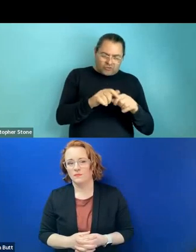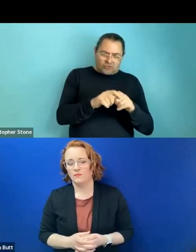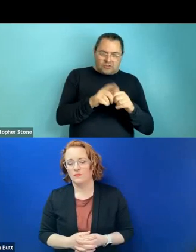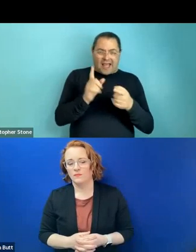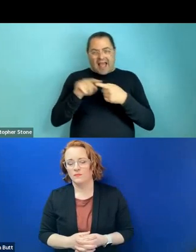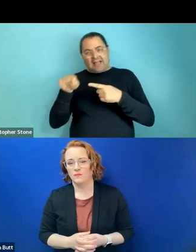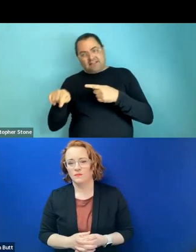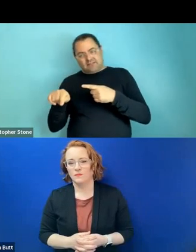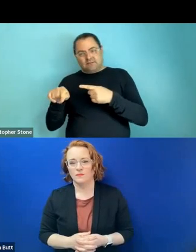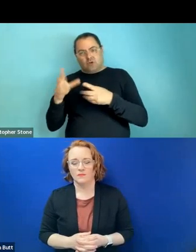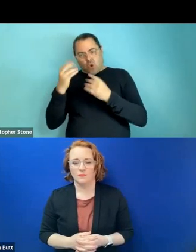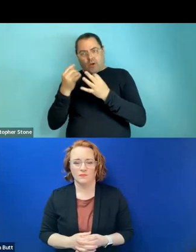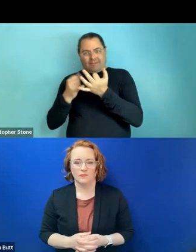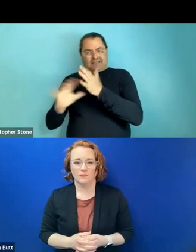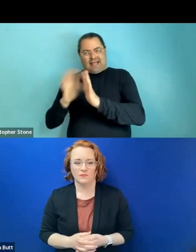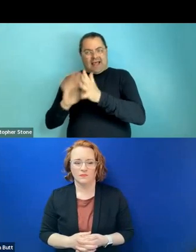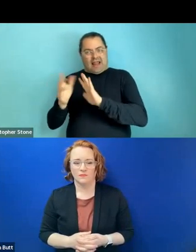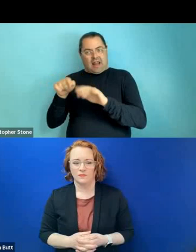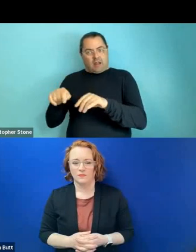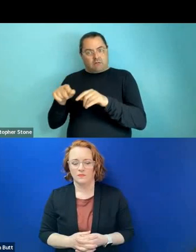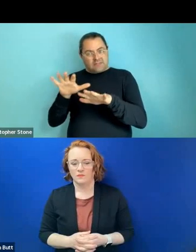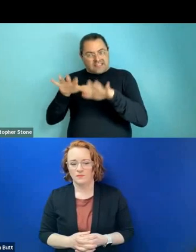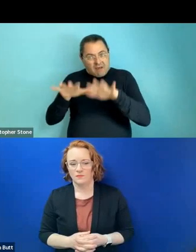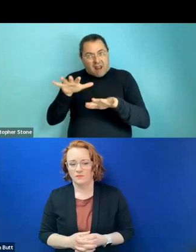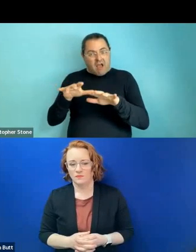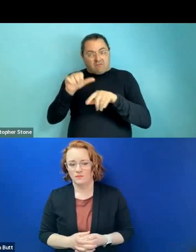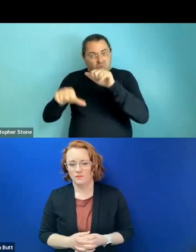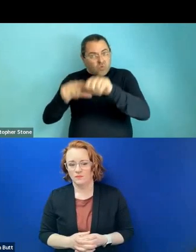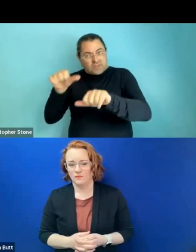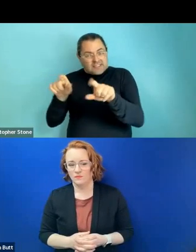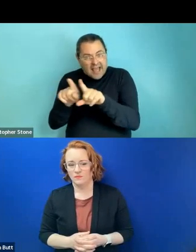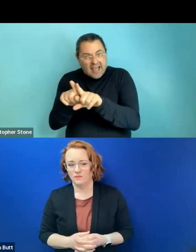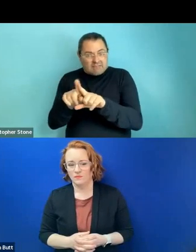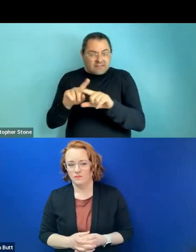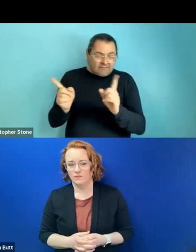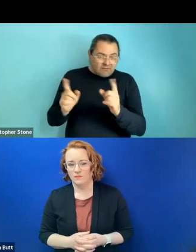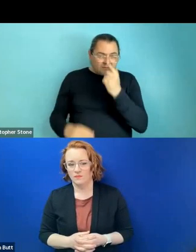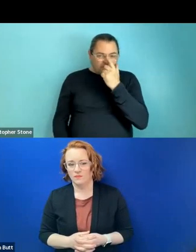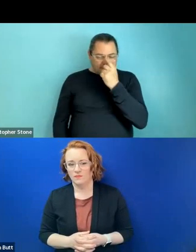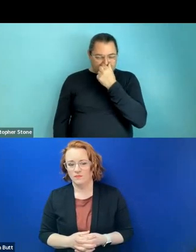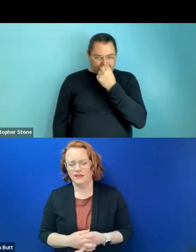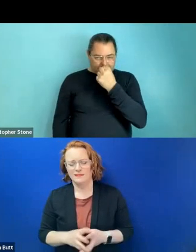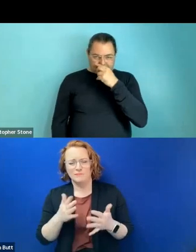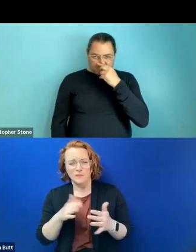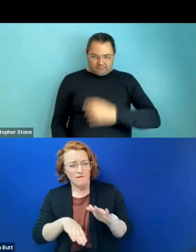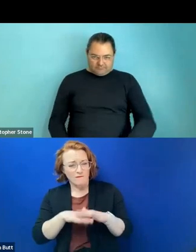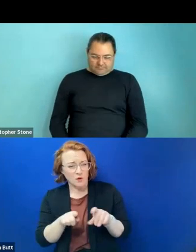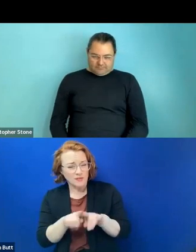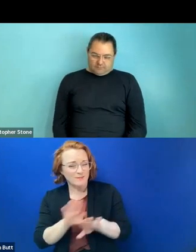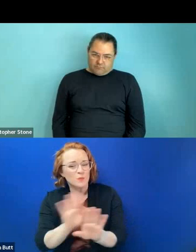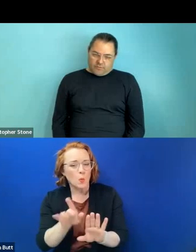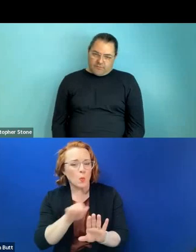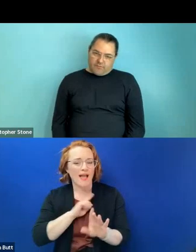this role as being a BSL interpreter? Is the functions, the process the same? Not entirely, because it's a different